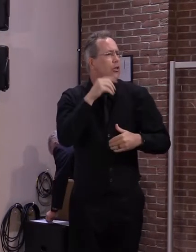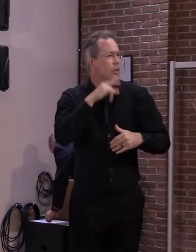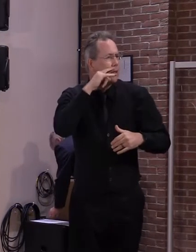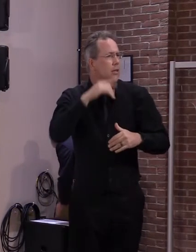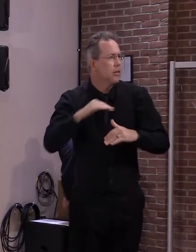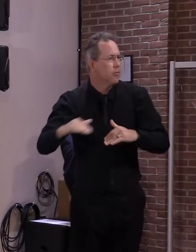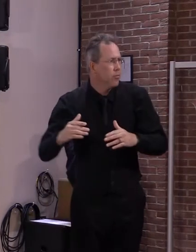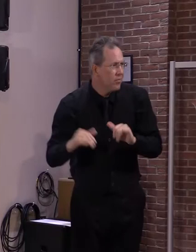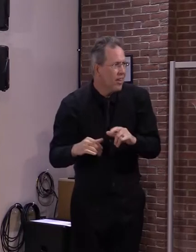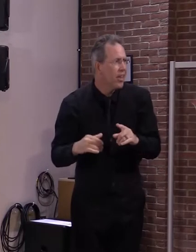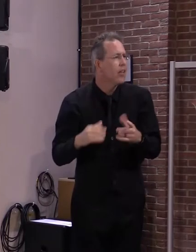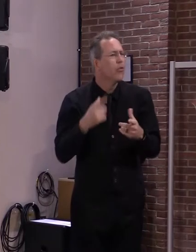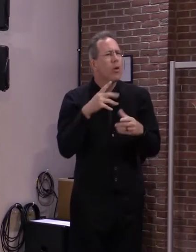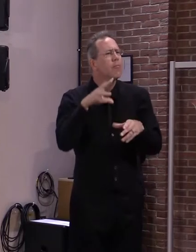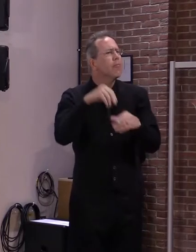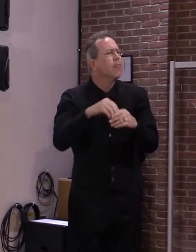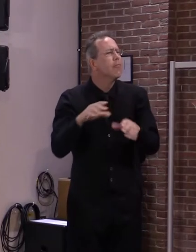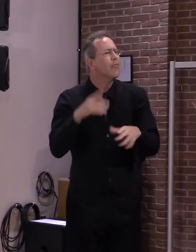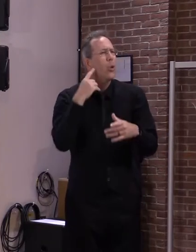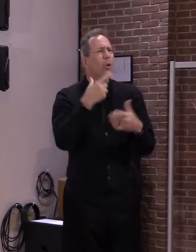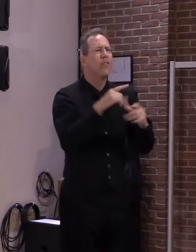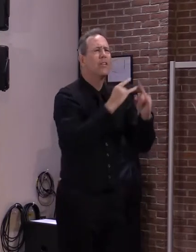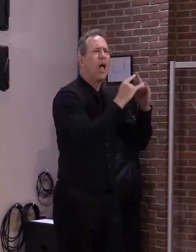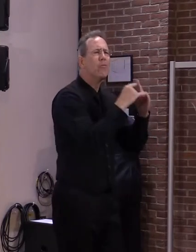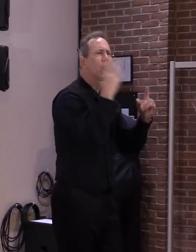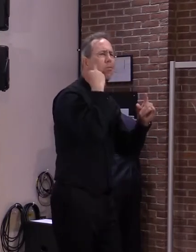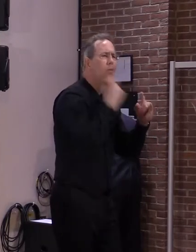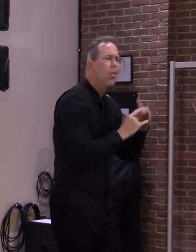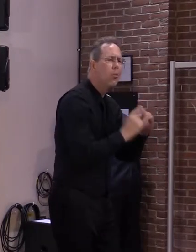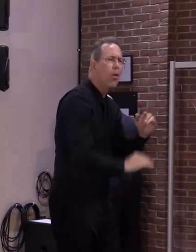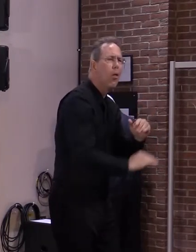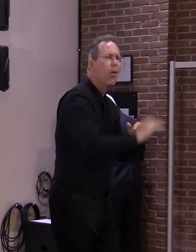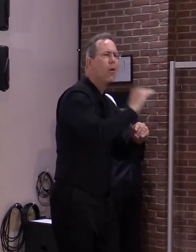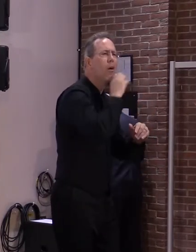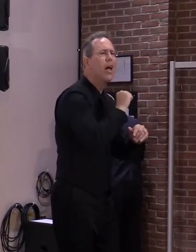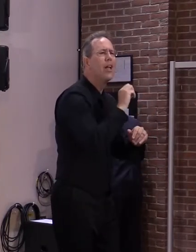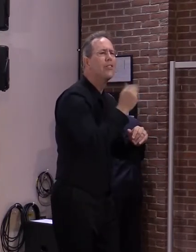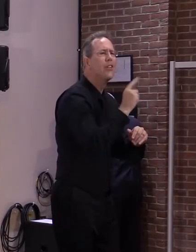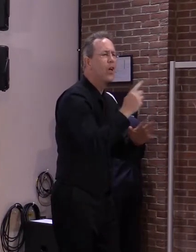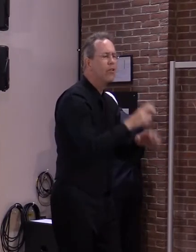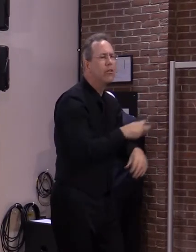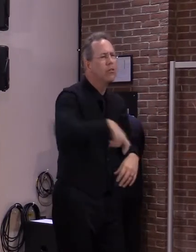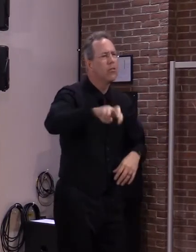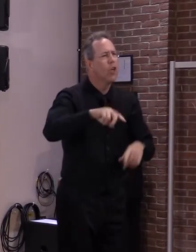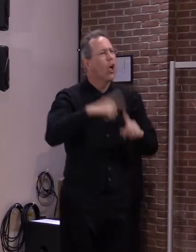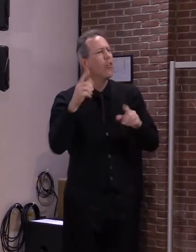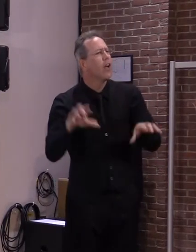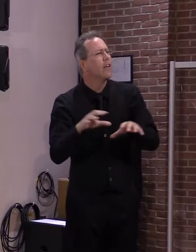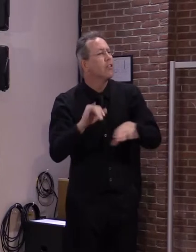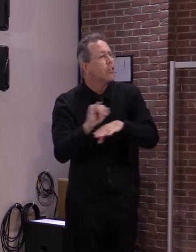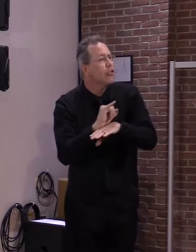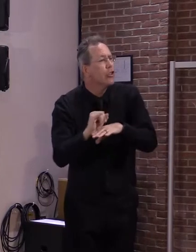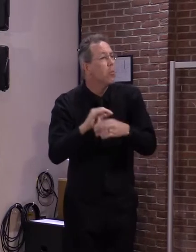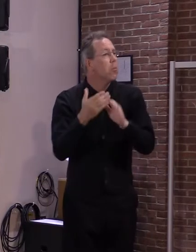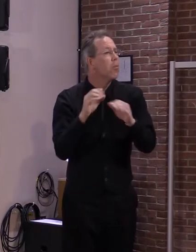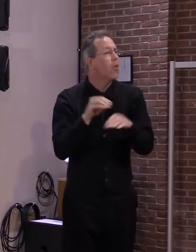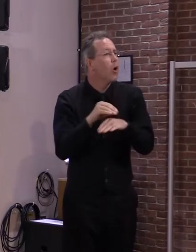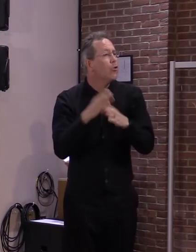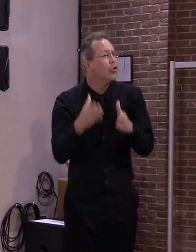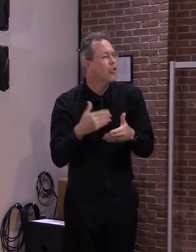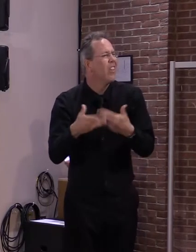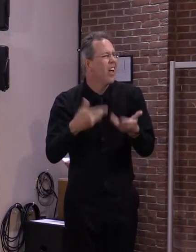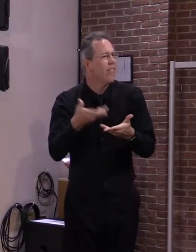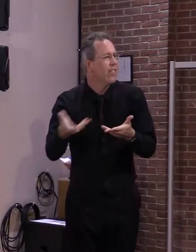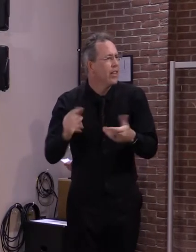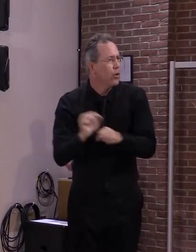camp and are interested in internships and employment opportunities. To support communities and create